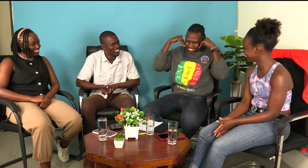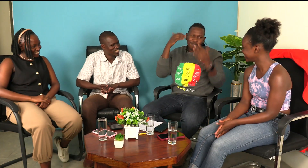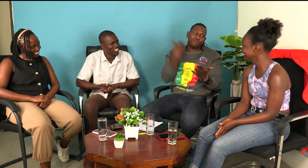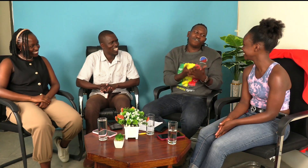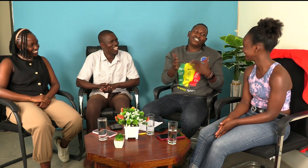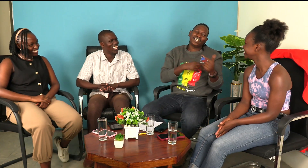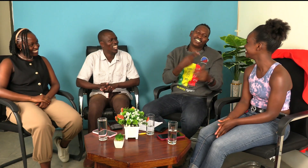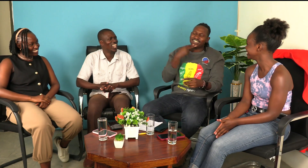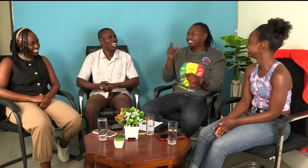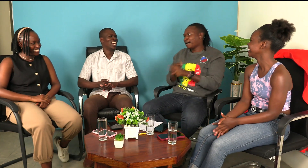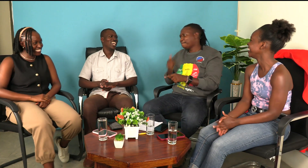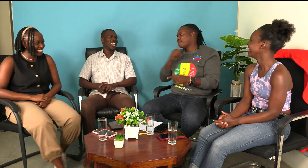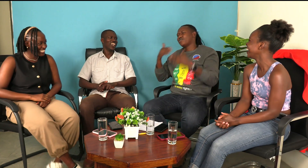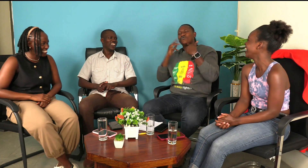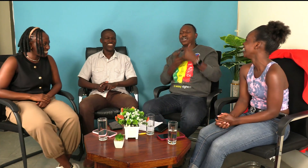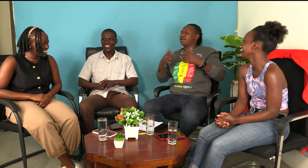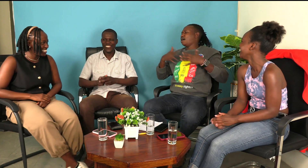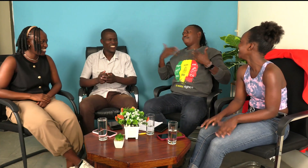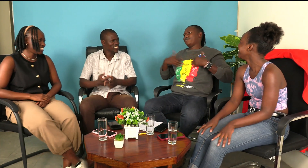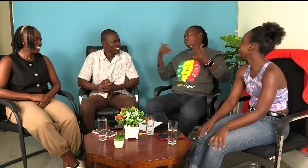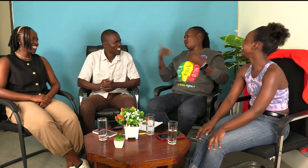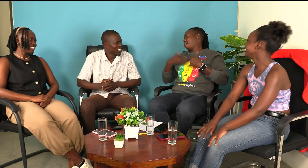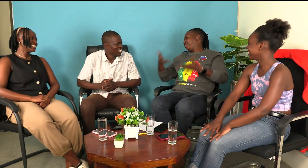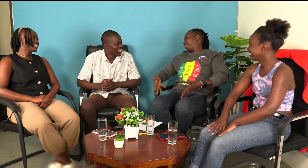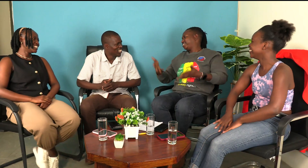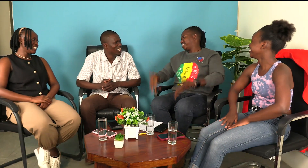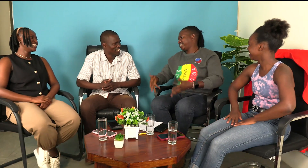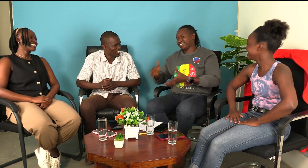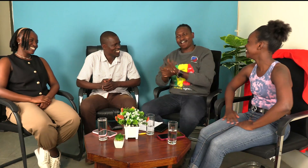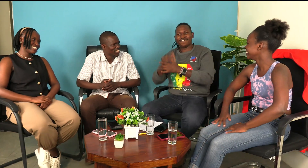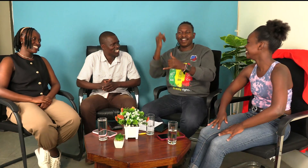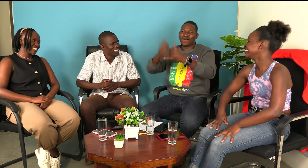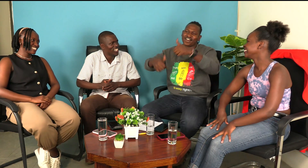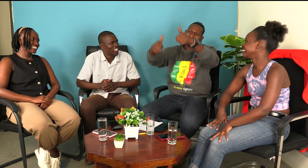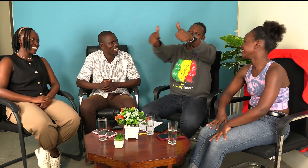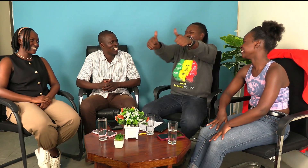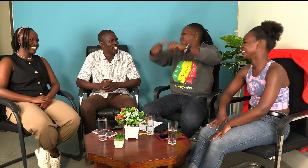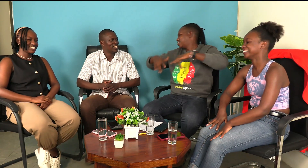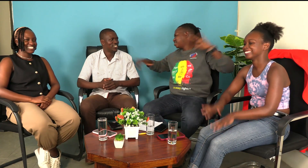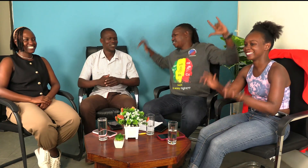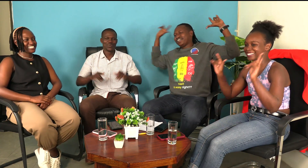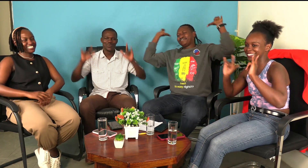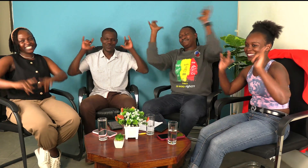you. coming. You're You're welcome. really smiling, and I can really see where the signing is coming Yeah. from. And thank you very much, Pam, for